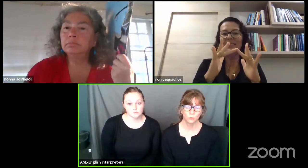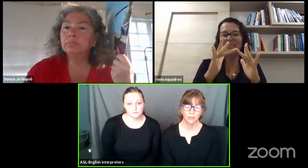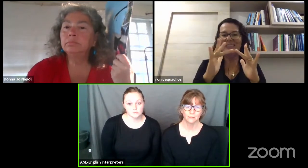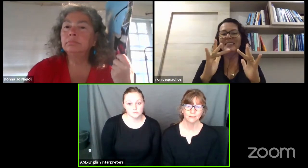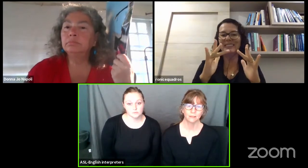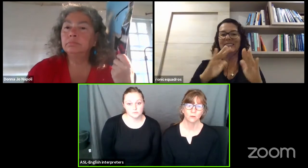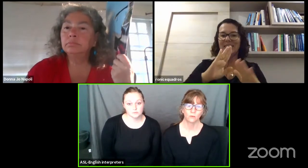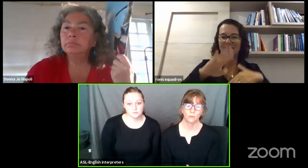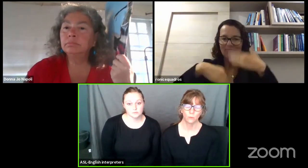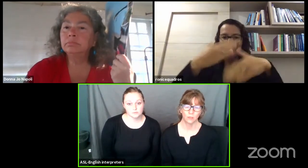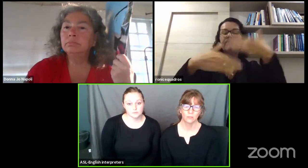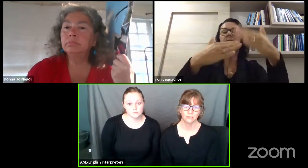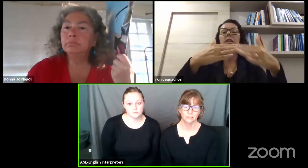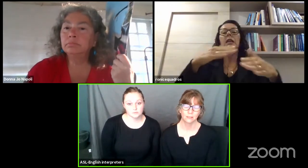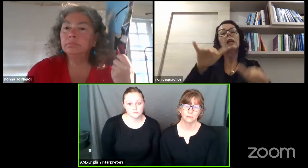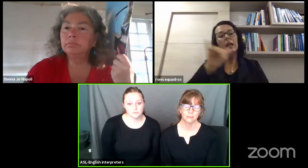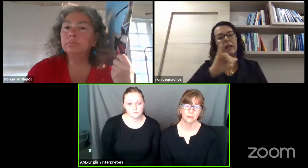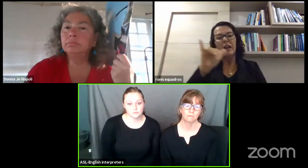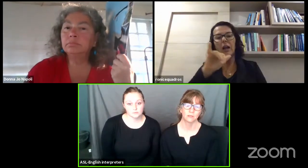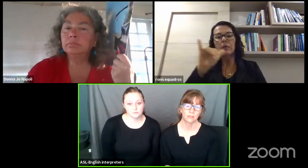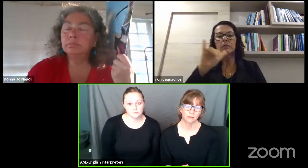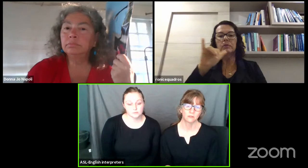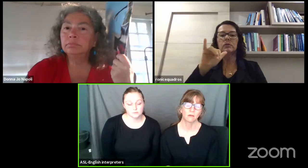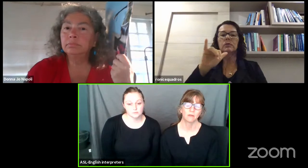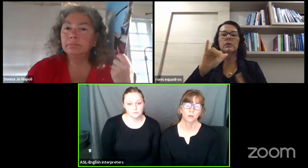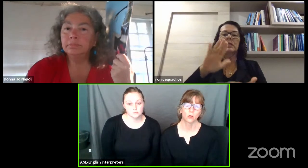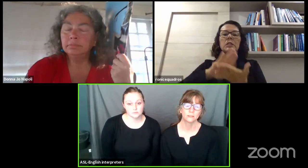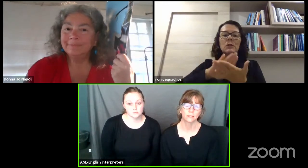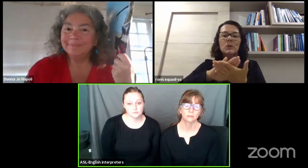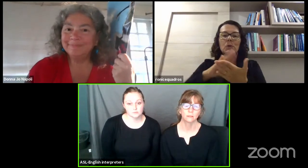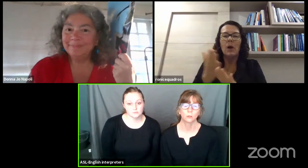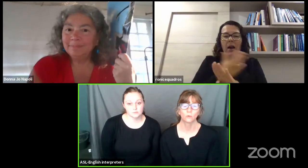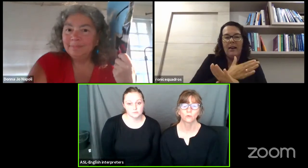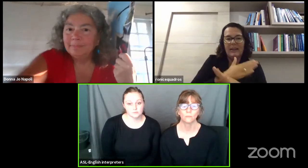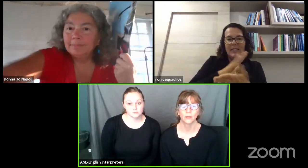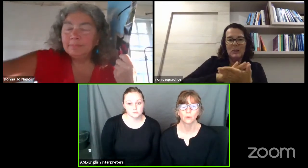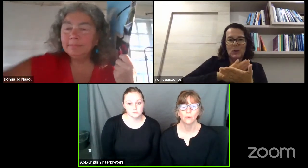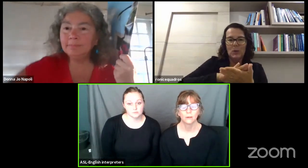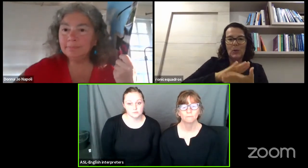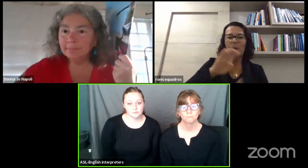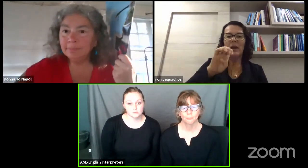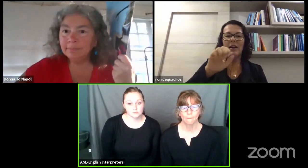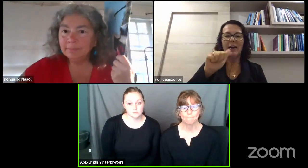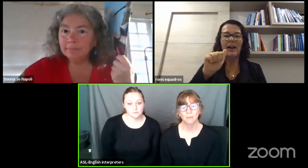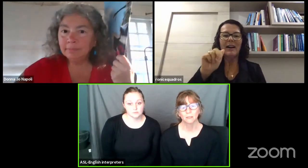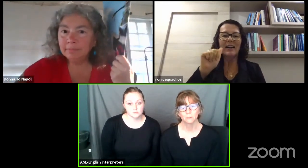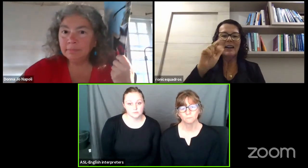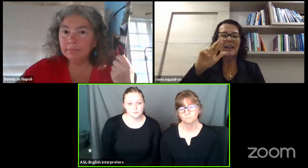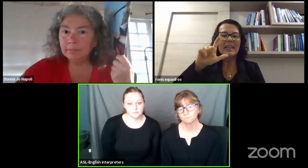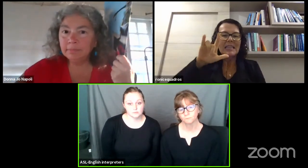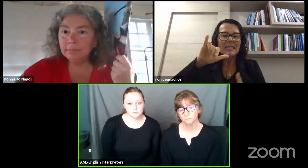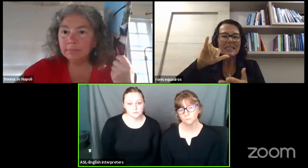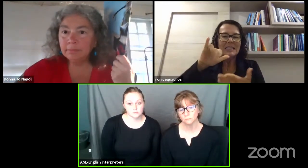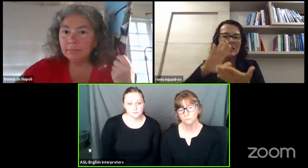As soon as they know that the baby is deaf, then they have to have that contact, and it can go from there.